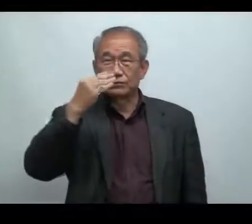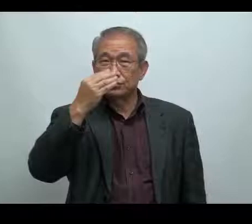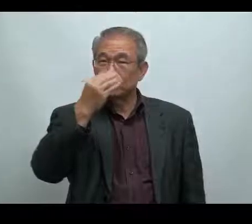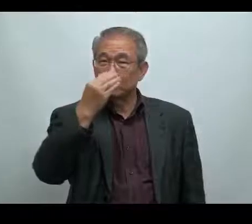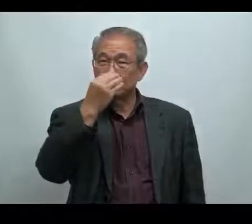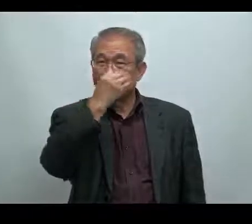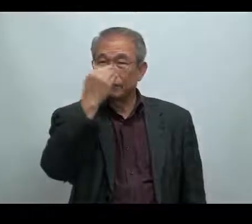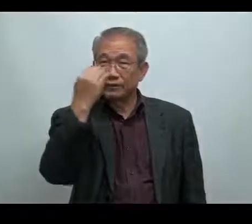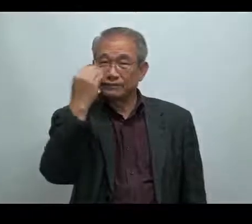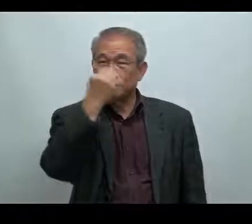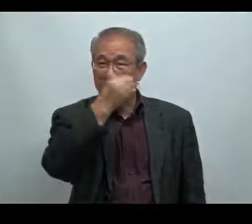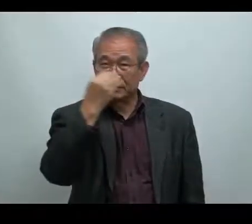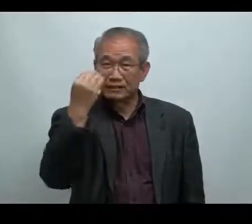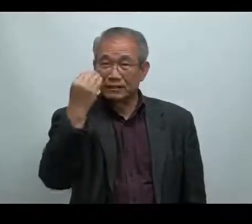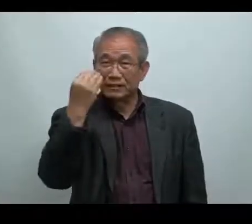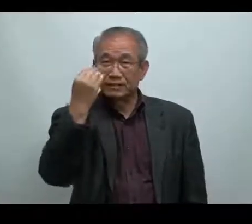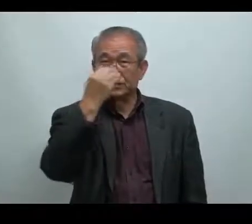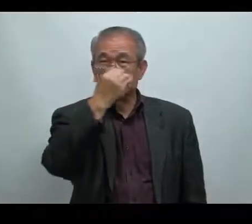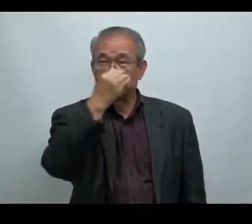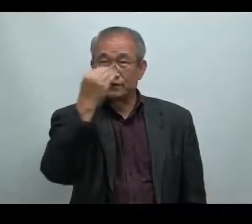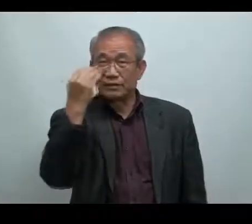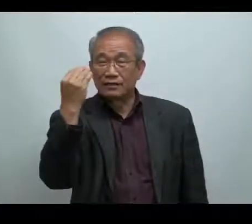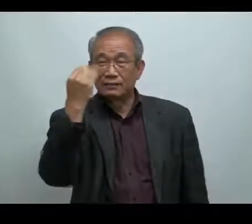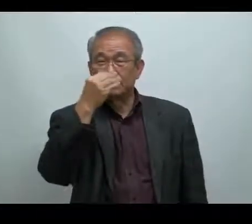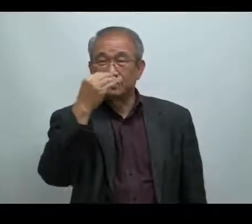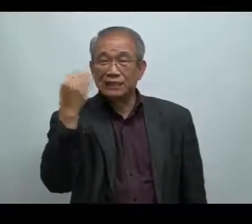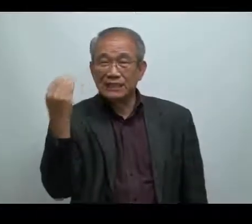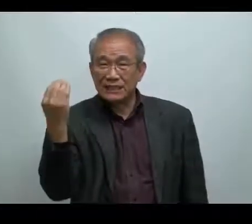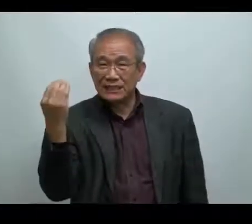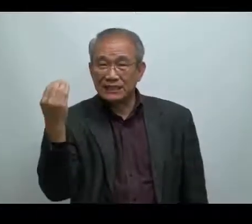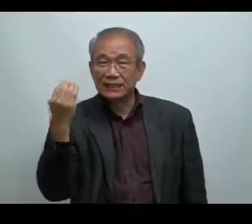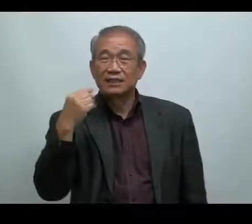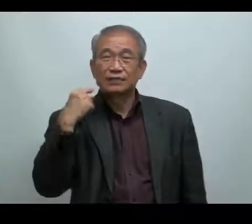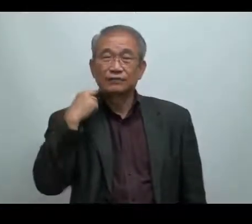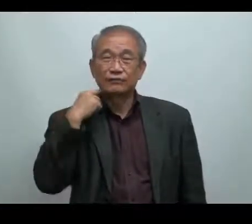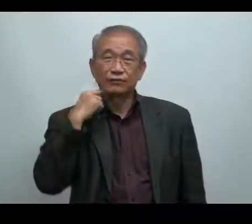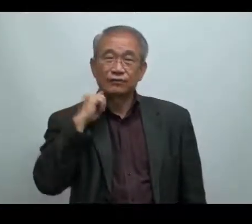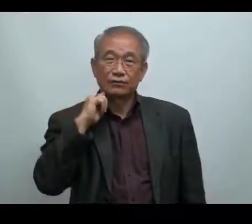use those areas for resonance. So therefore, we release the vocal